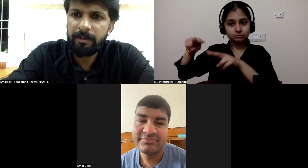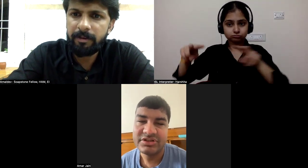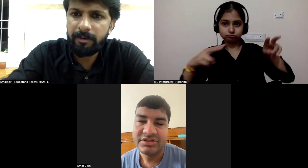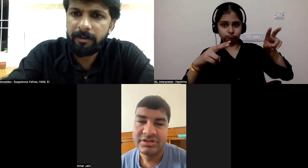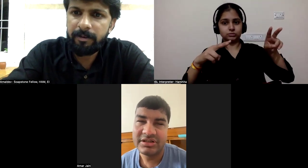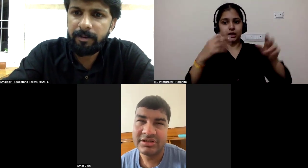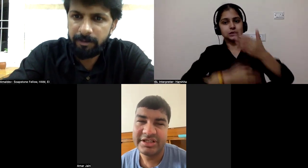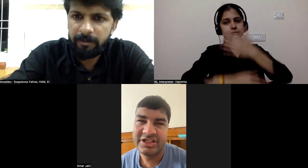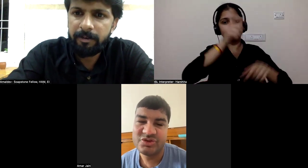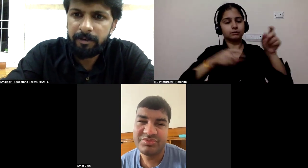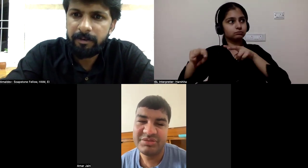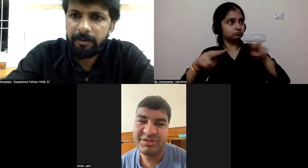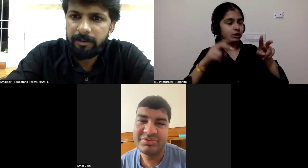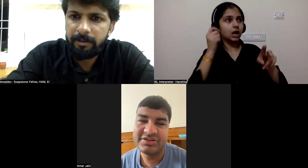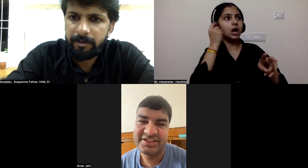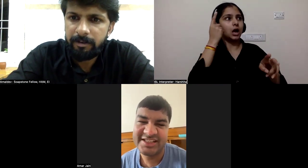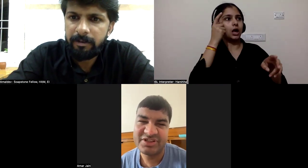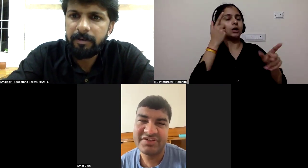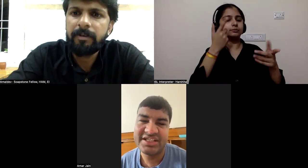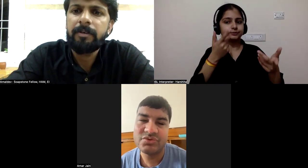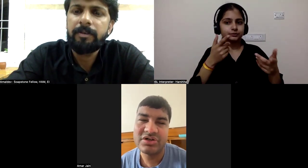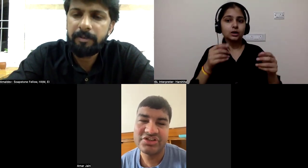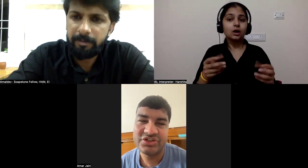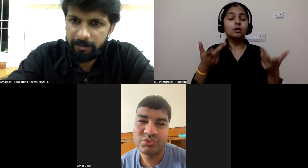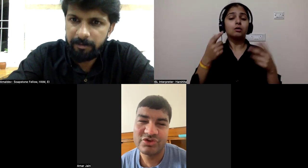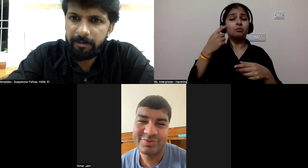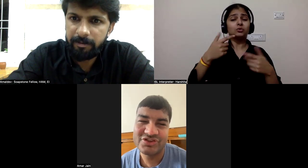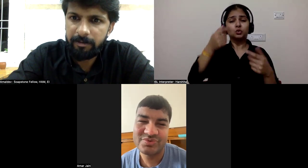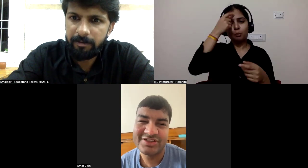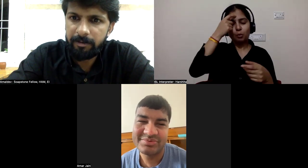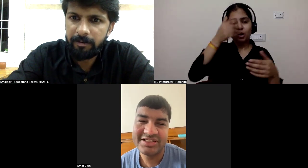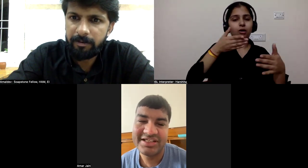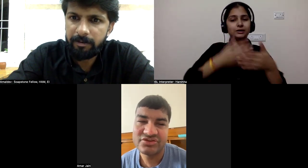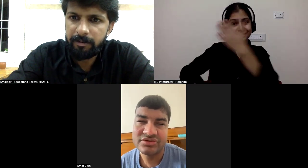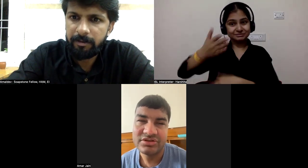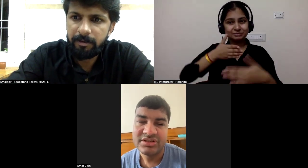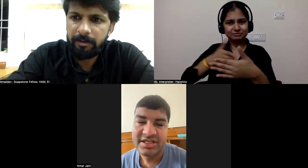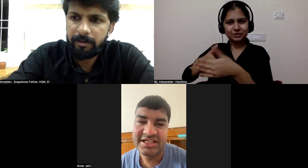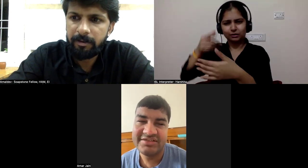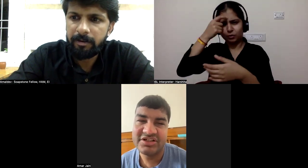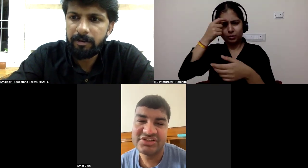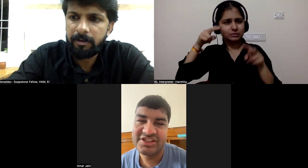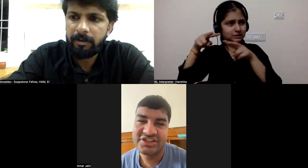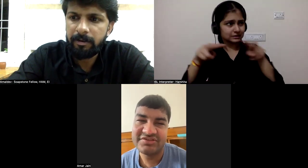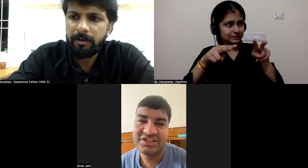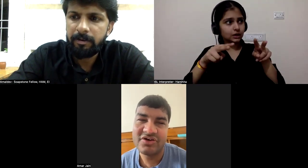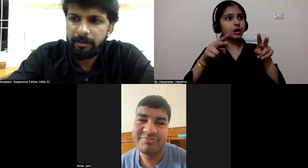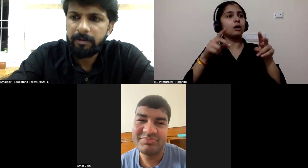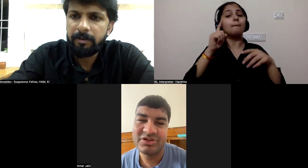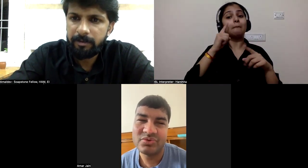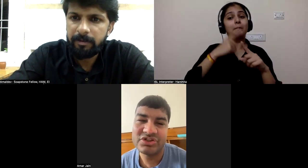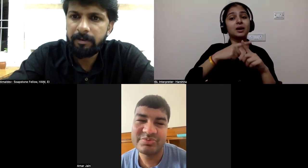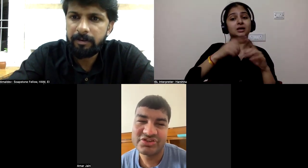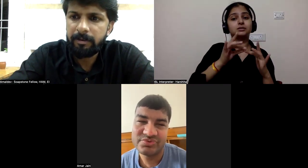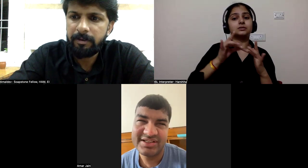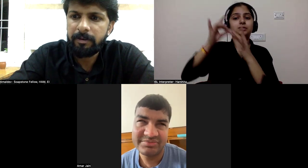disability, in people's receptivity towards issues of persons with disabilities, and even in sensitivity of